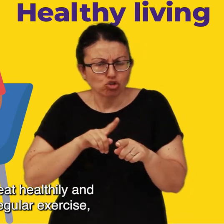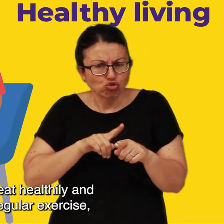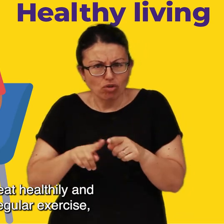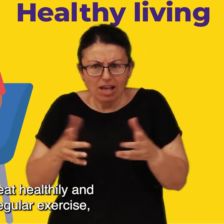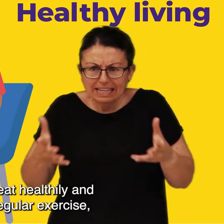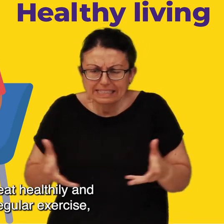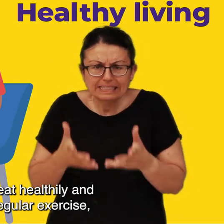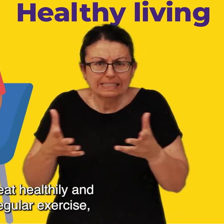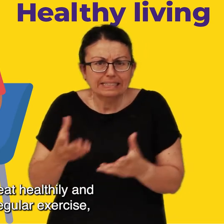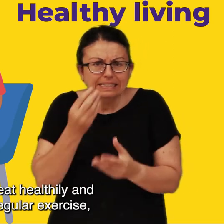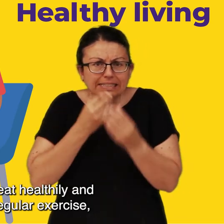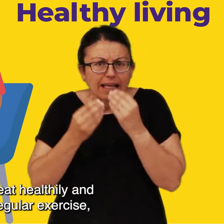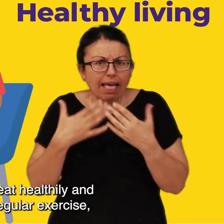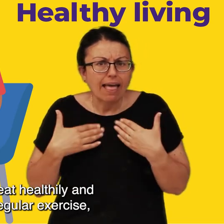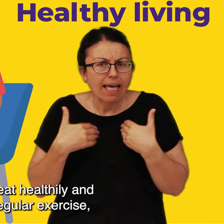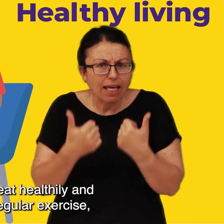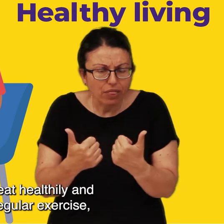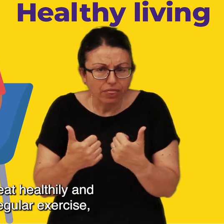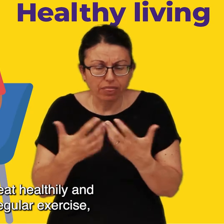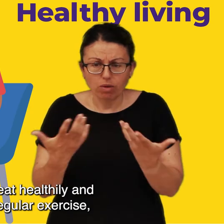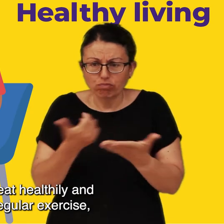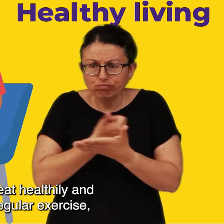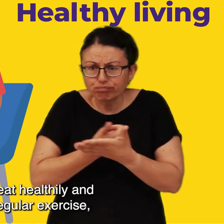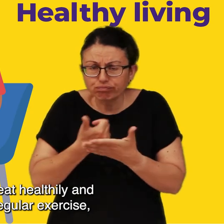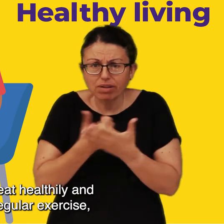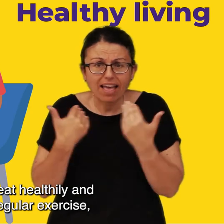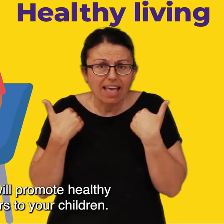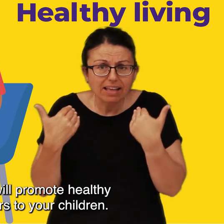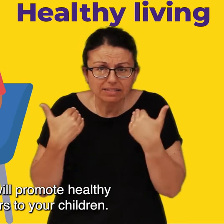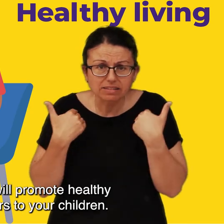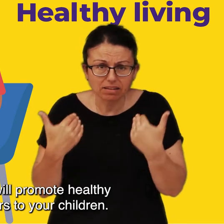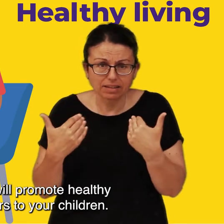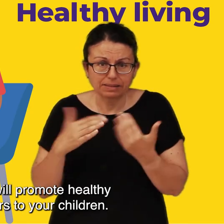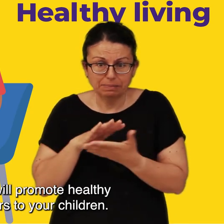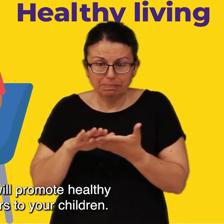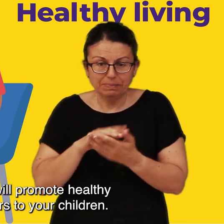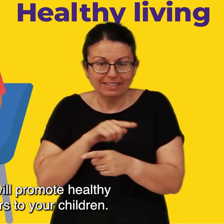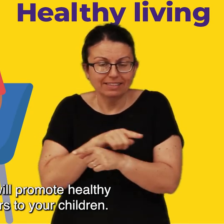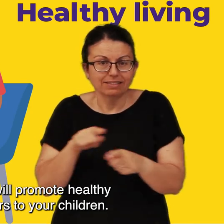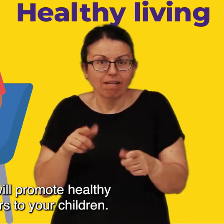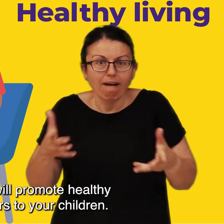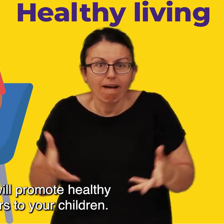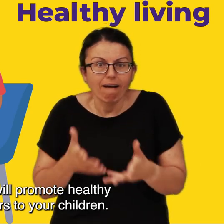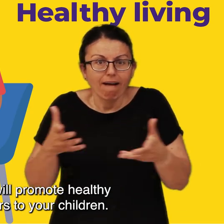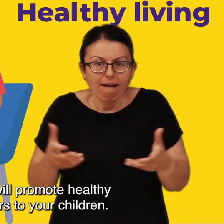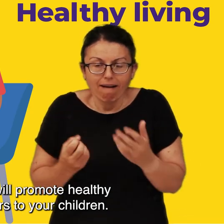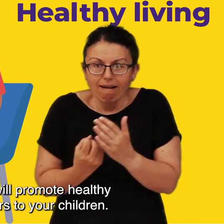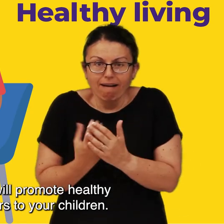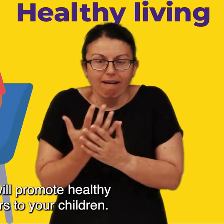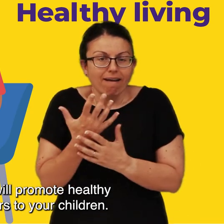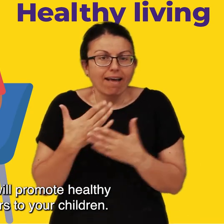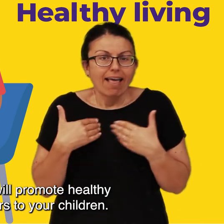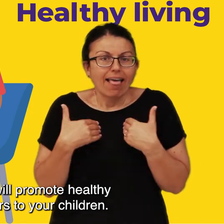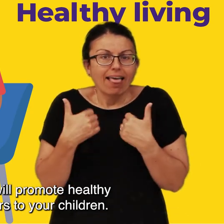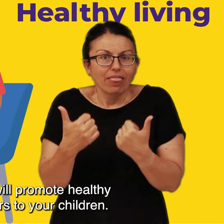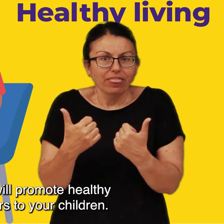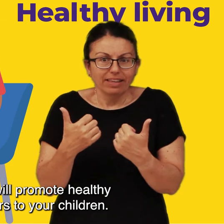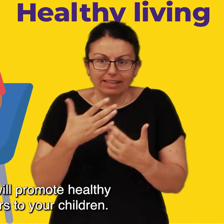Try to eat healthily and take regular exercise, and this will promote healthy behaviours to your children.